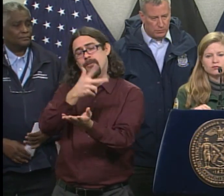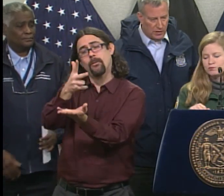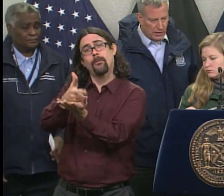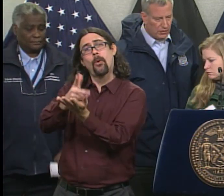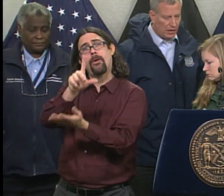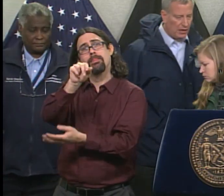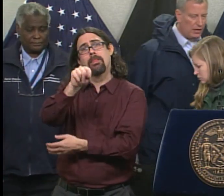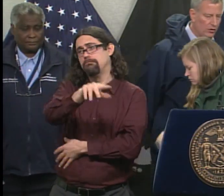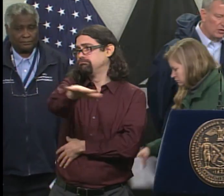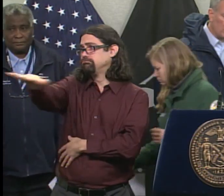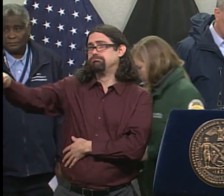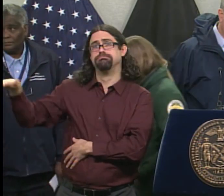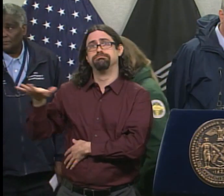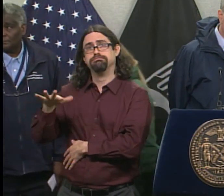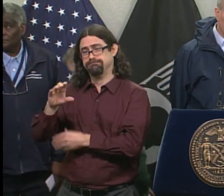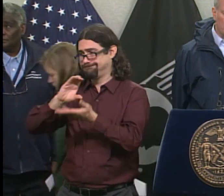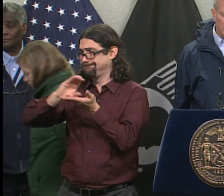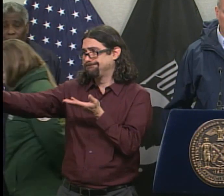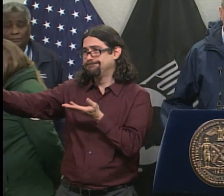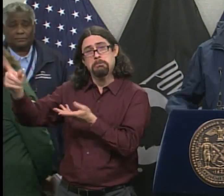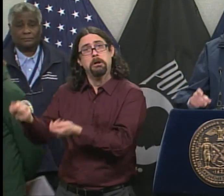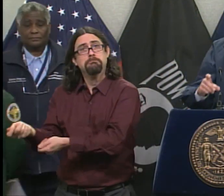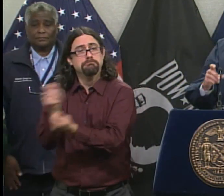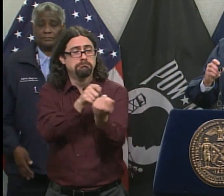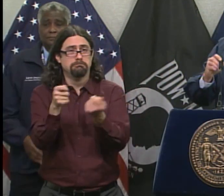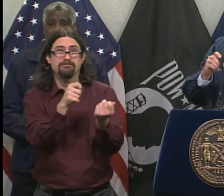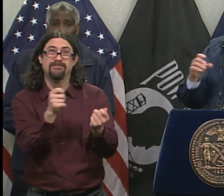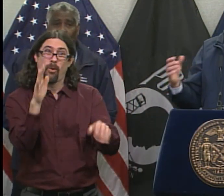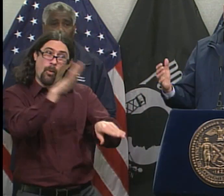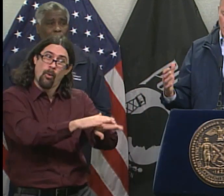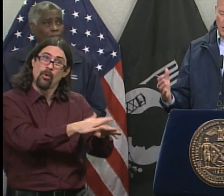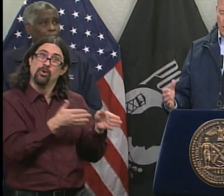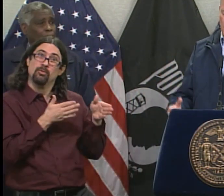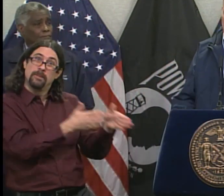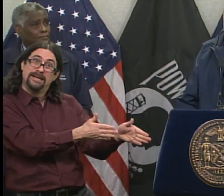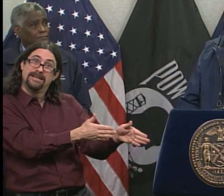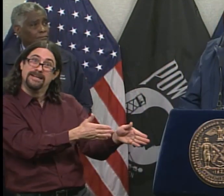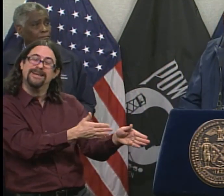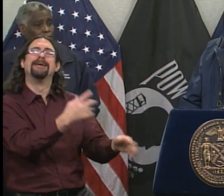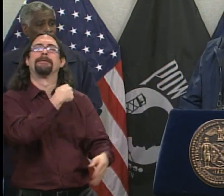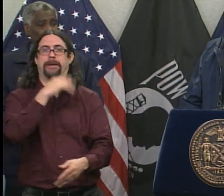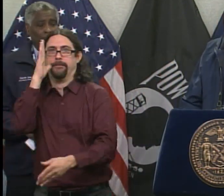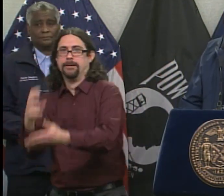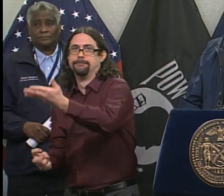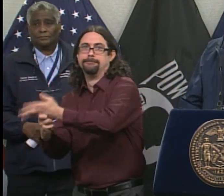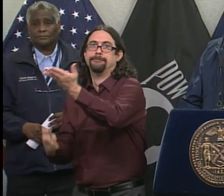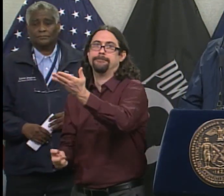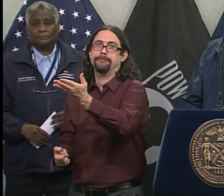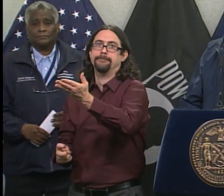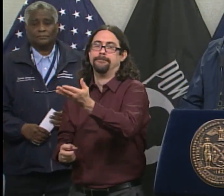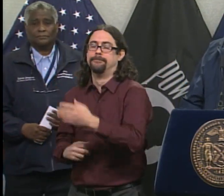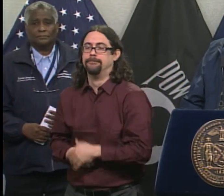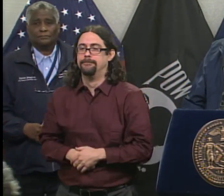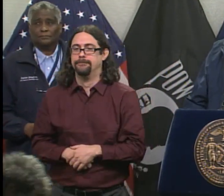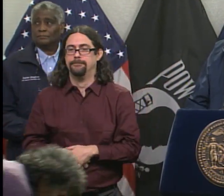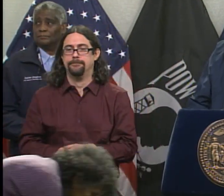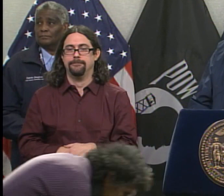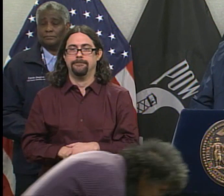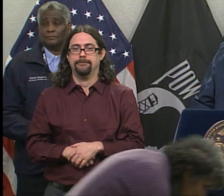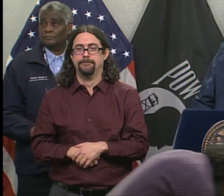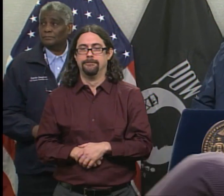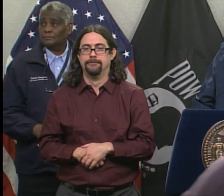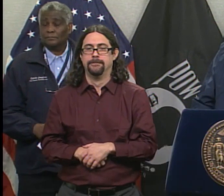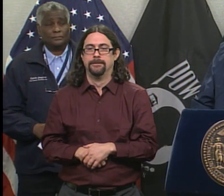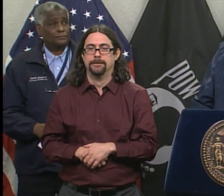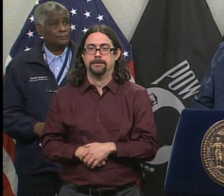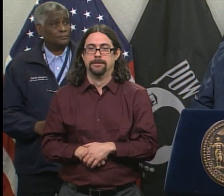focus. Thank you. And look, I want to make sure that the different messages we're given come together. It is really